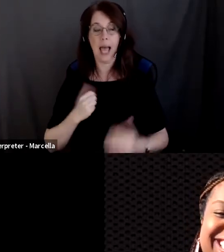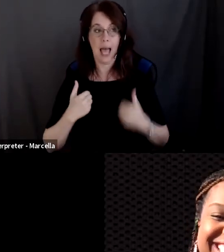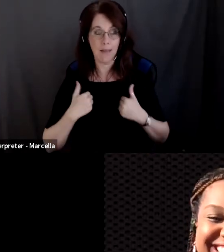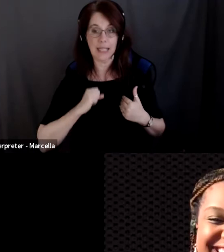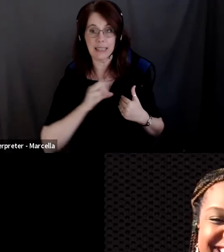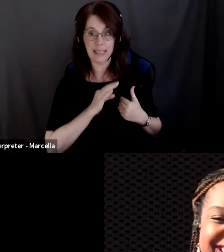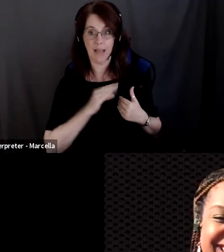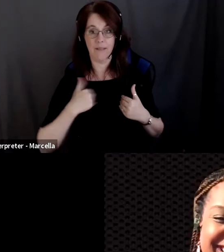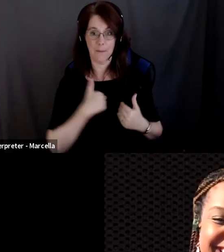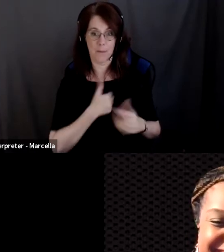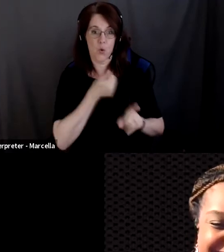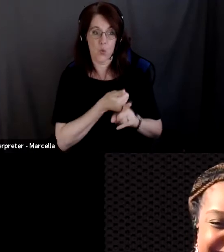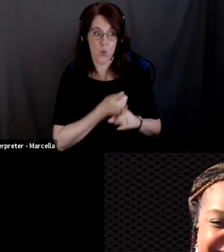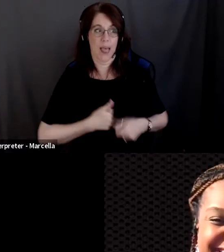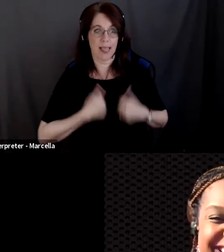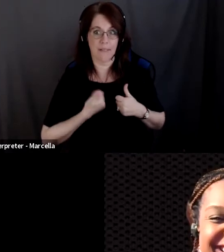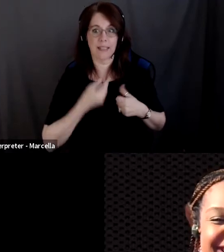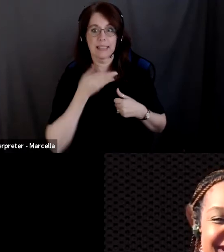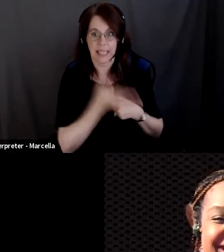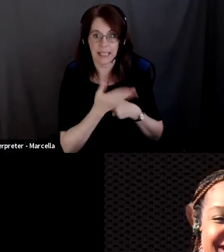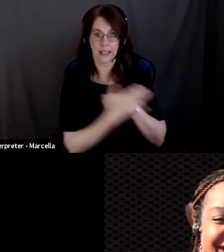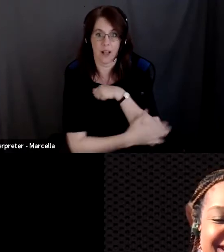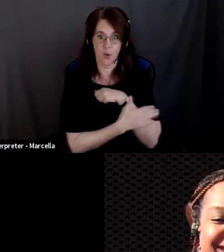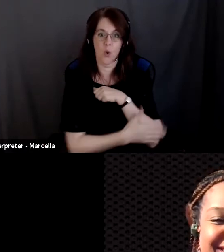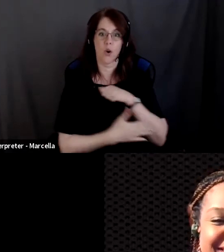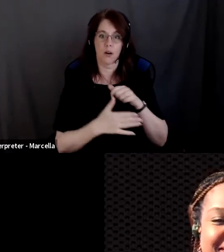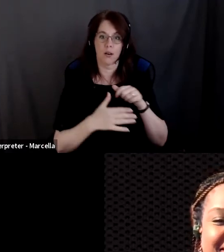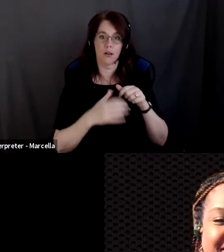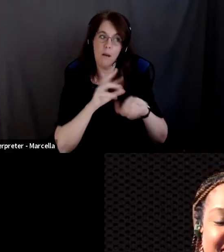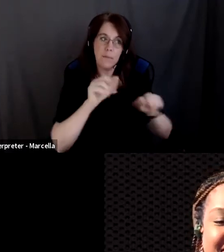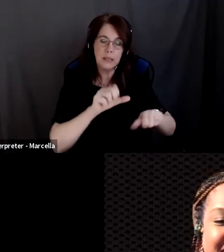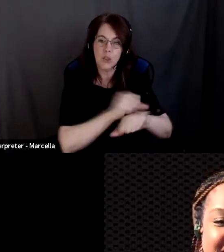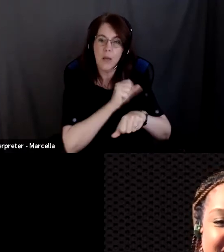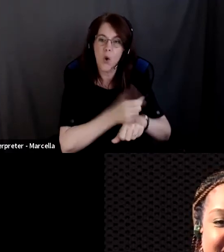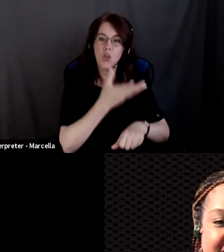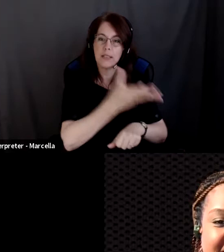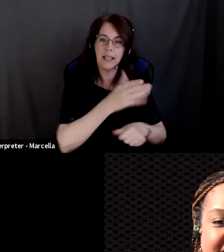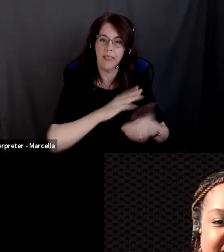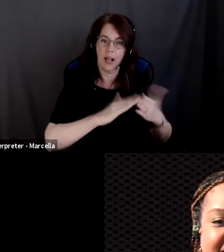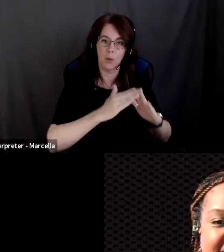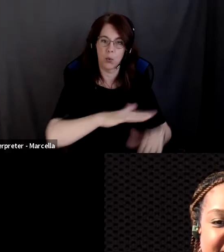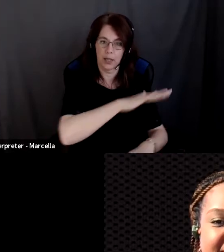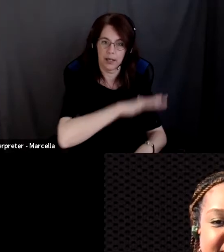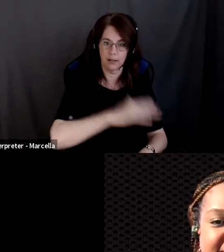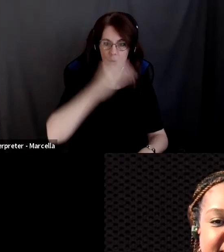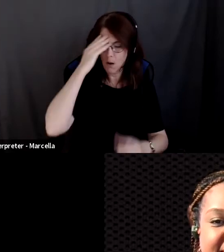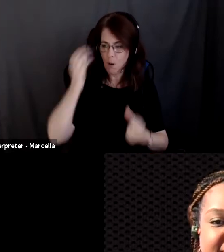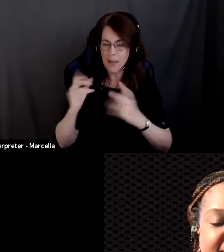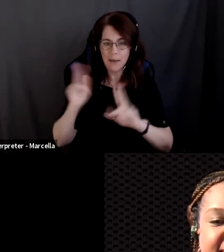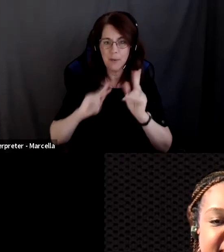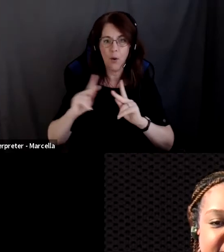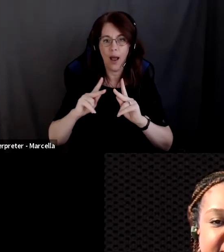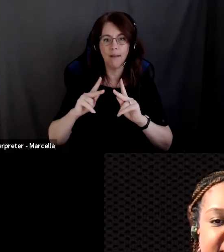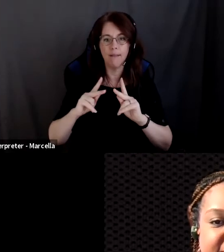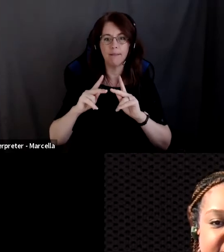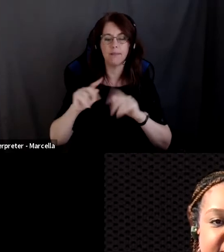a rural community, lives and potentially works there, and we know that, you know, plenty of people have satellite